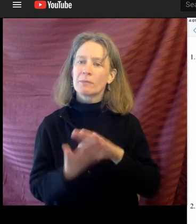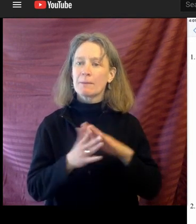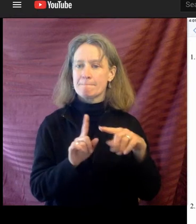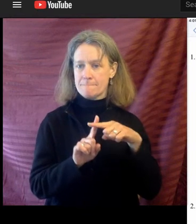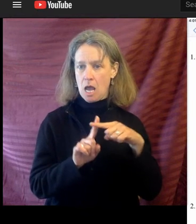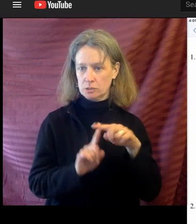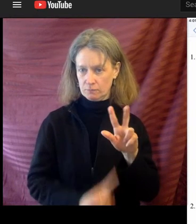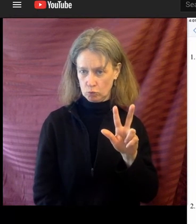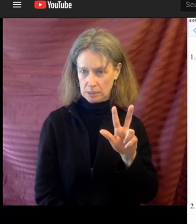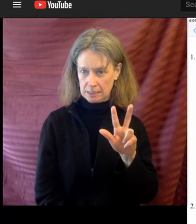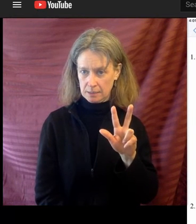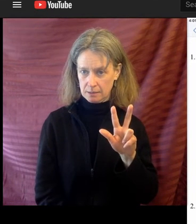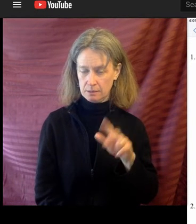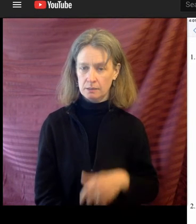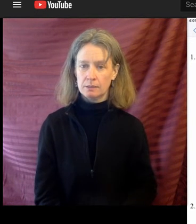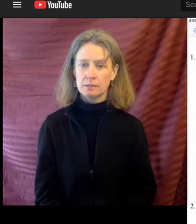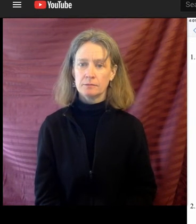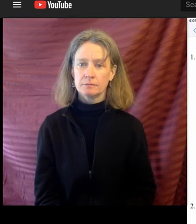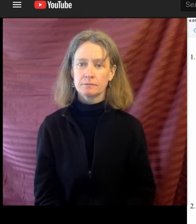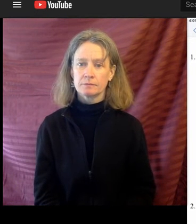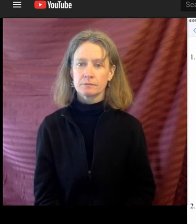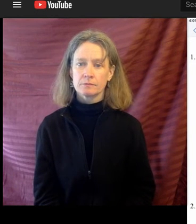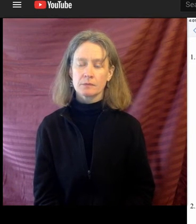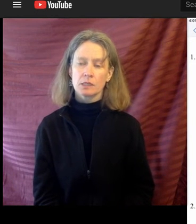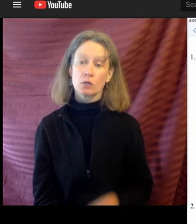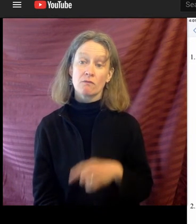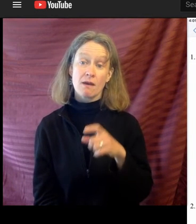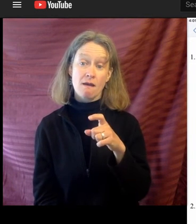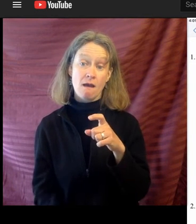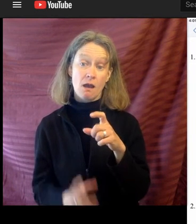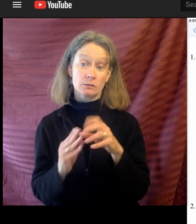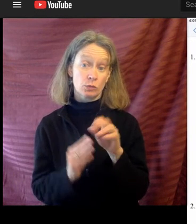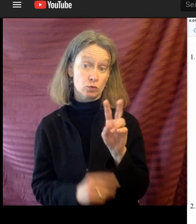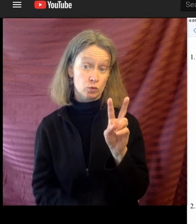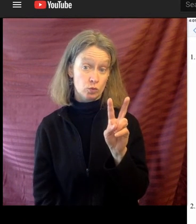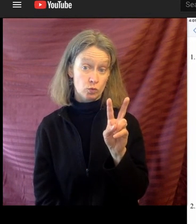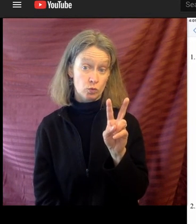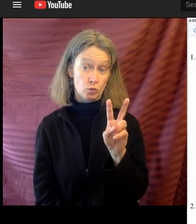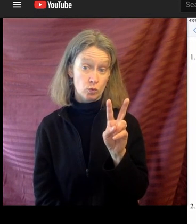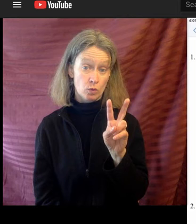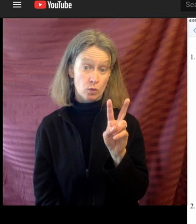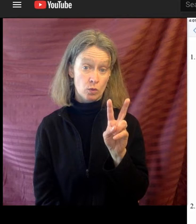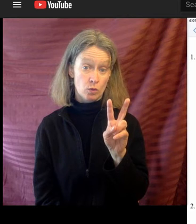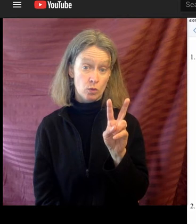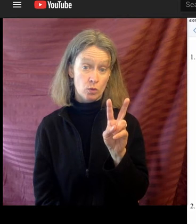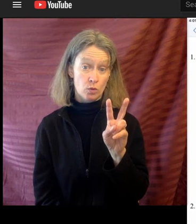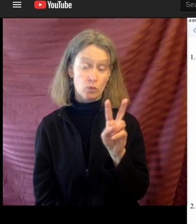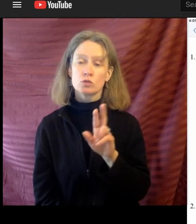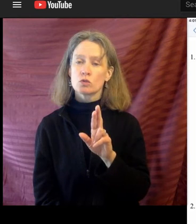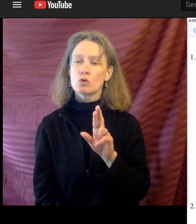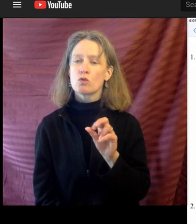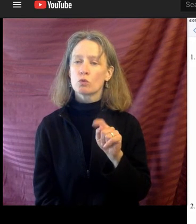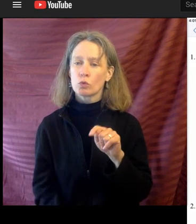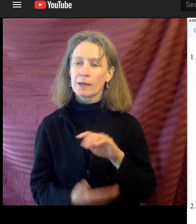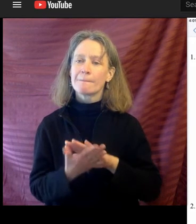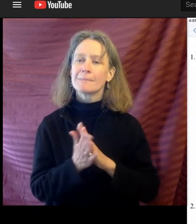+3, and we have x plus 2, so our root would